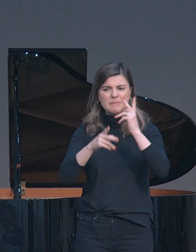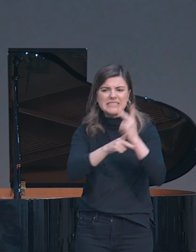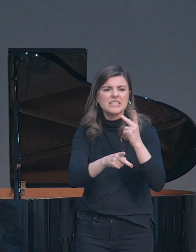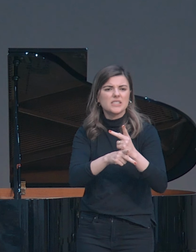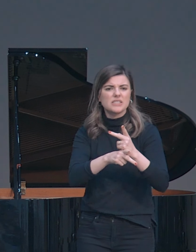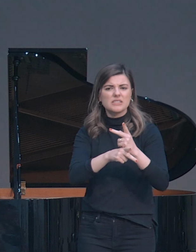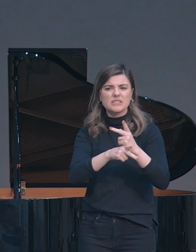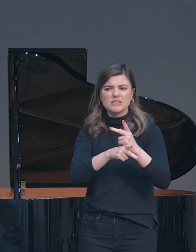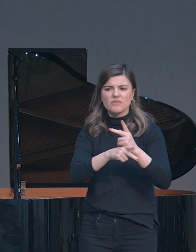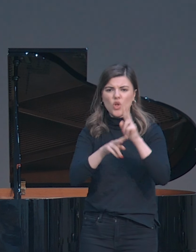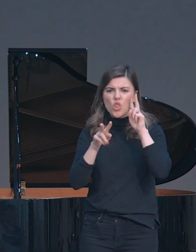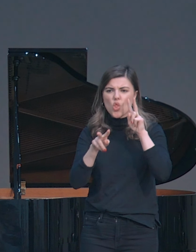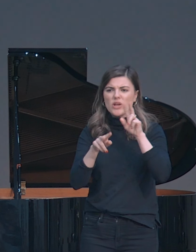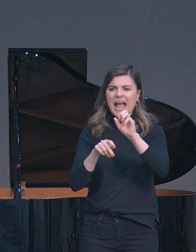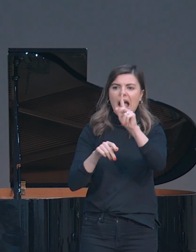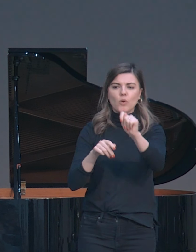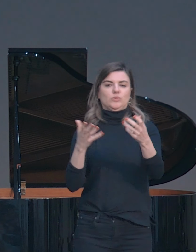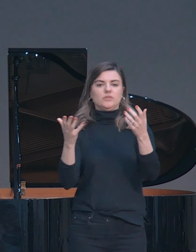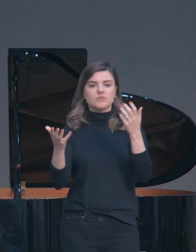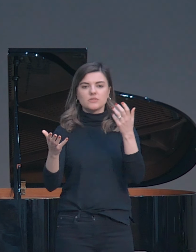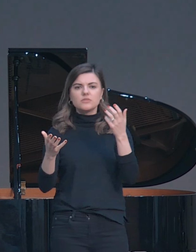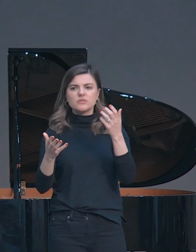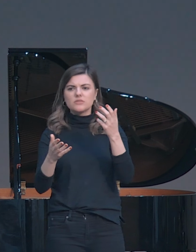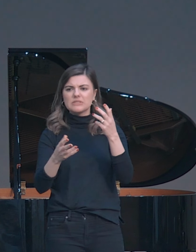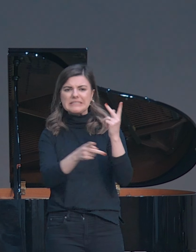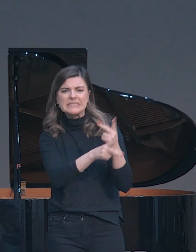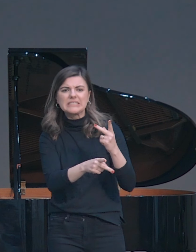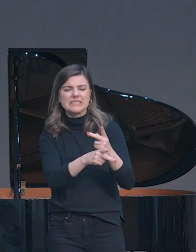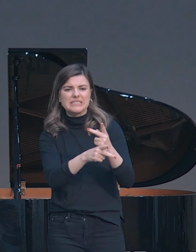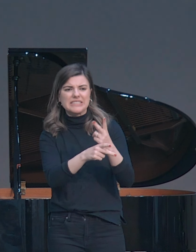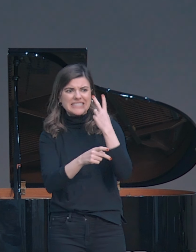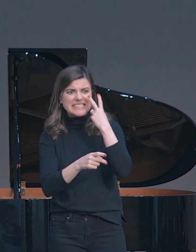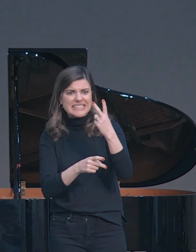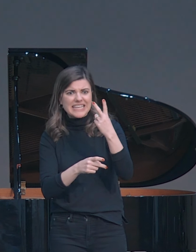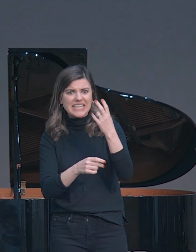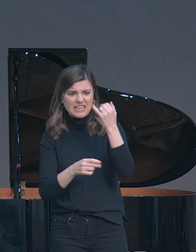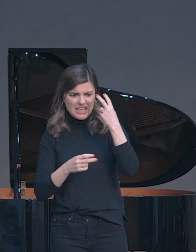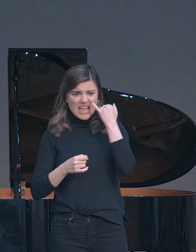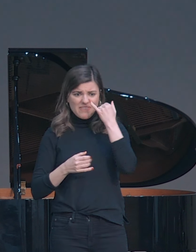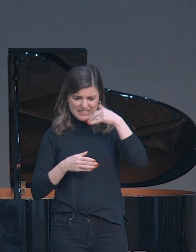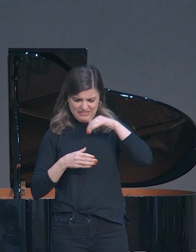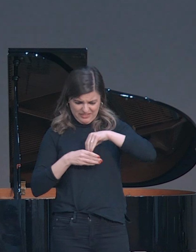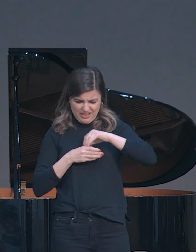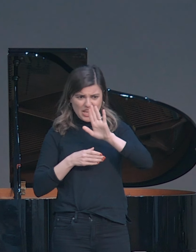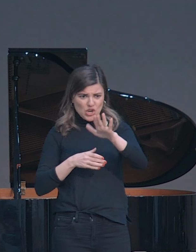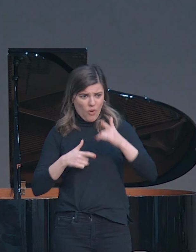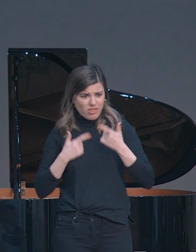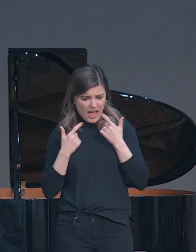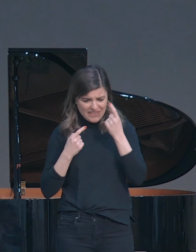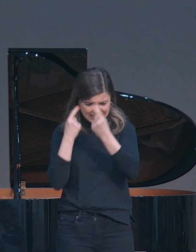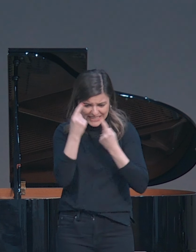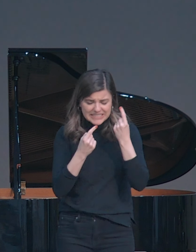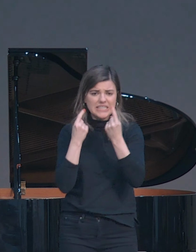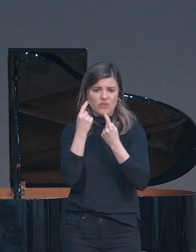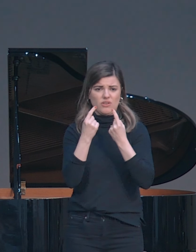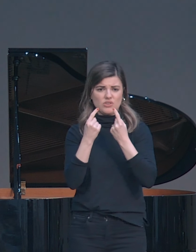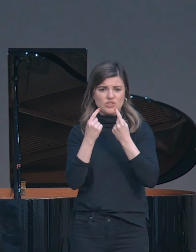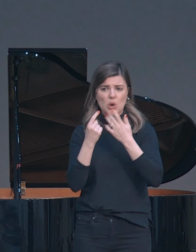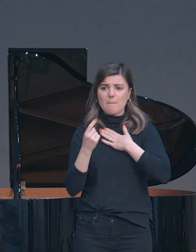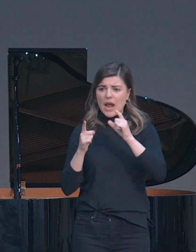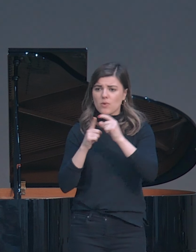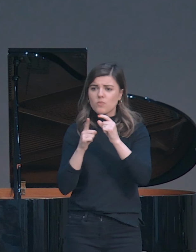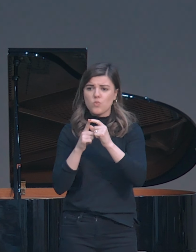Look out. Look out for this to see if it's in your own life. Consider whether what I'm about